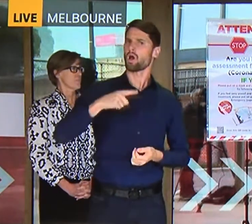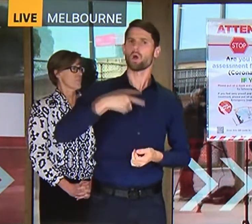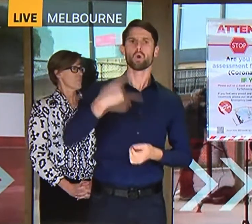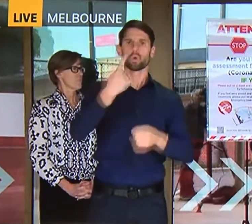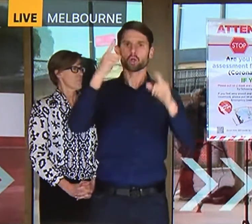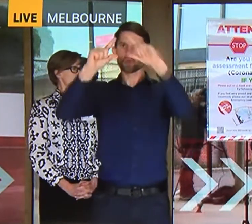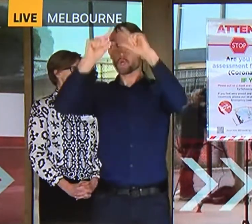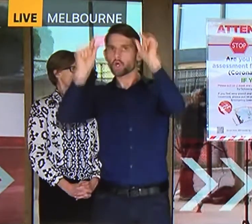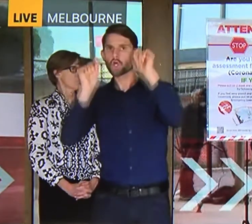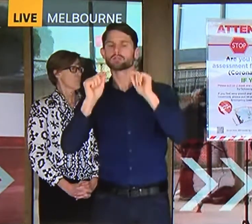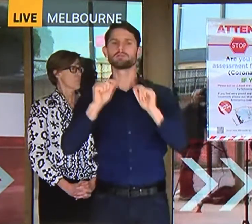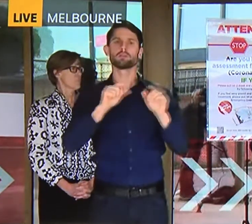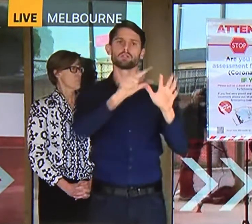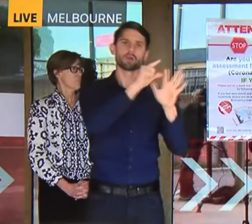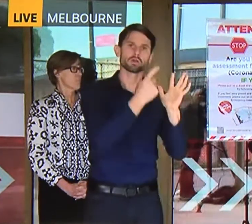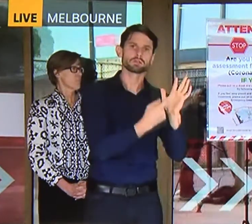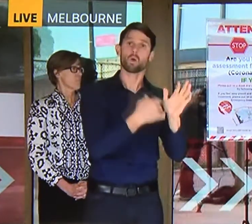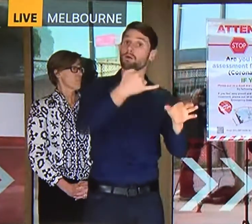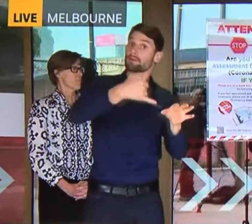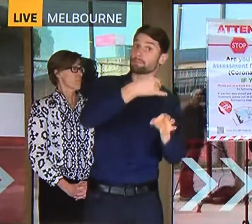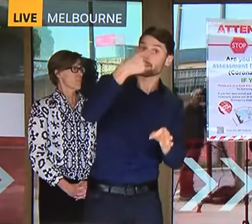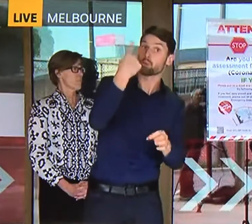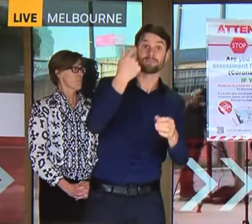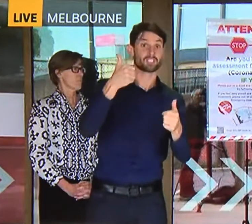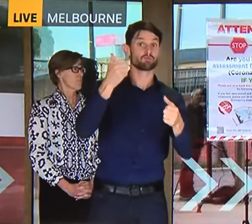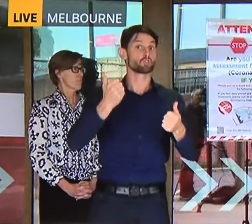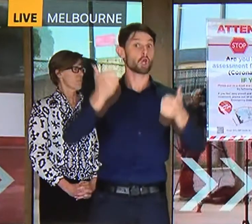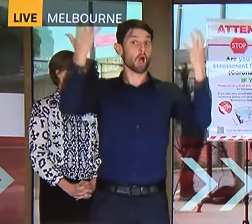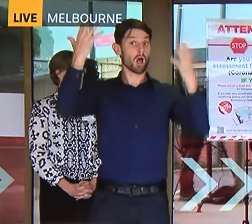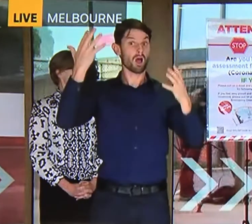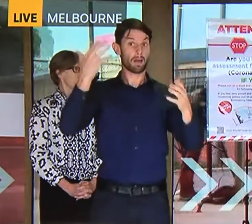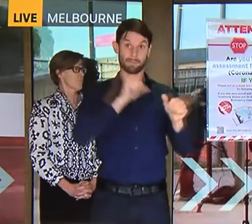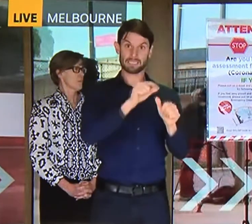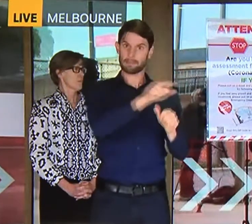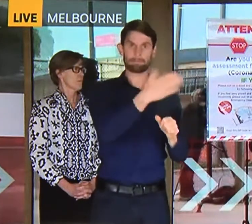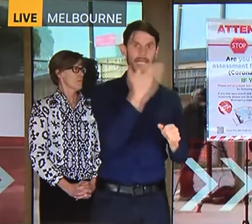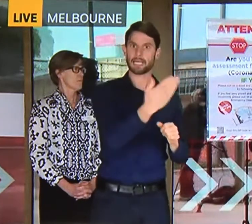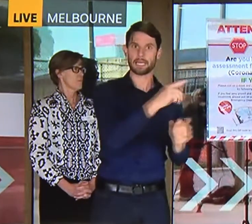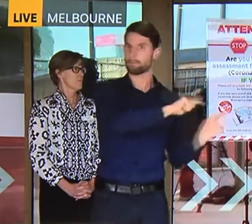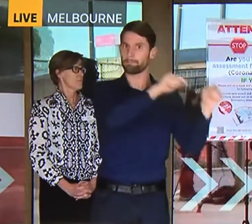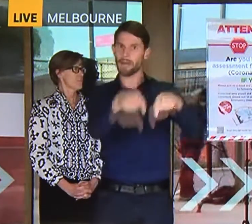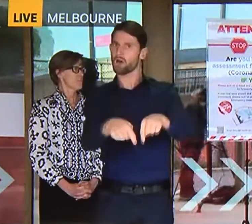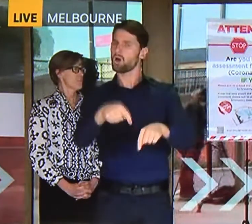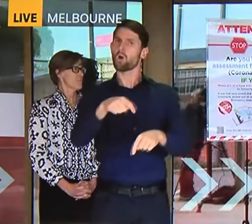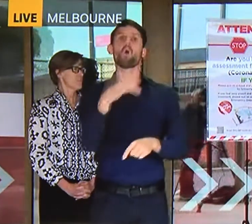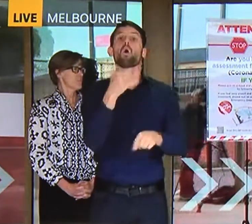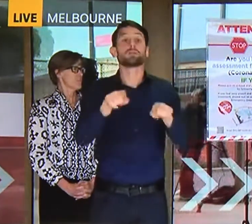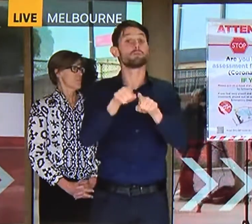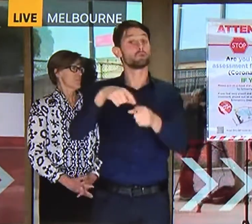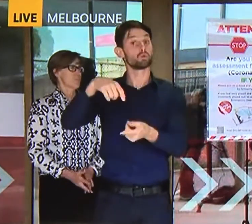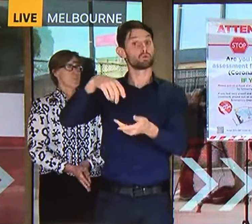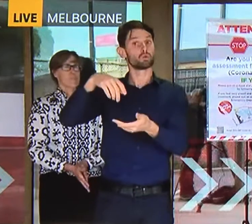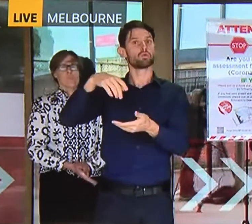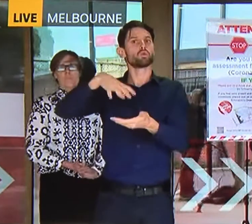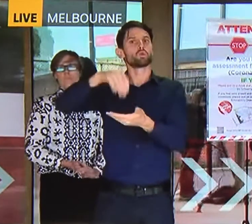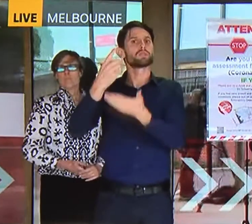nurses and midwives and pharmacists also to come back into the system and, including final year uni students